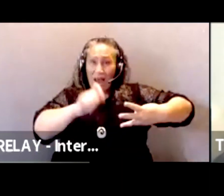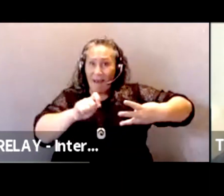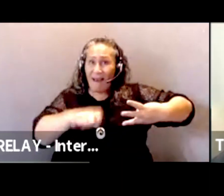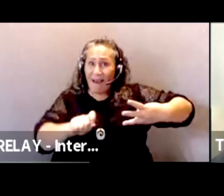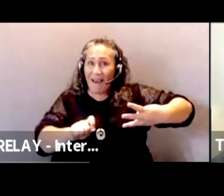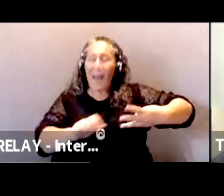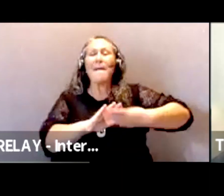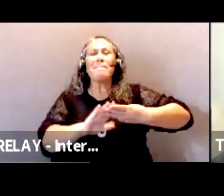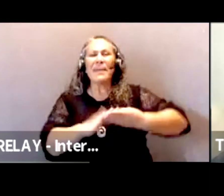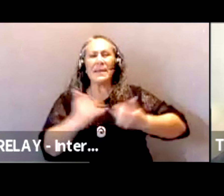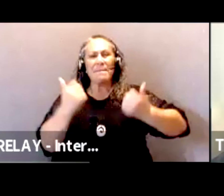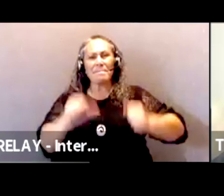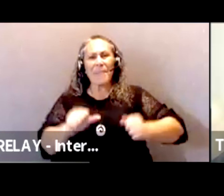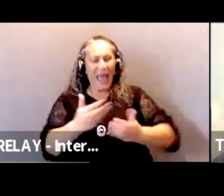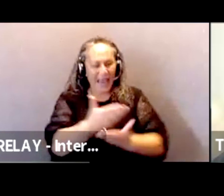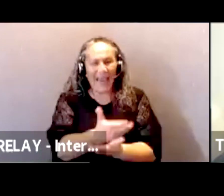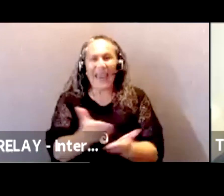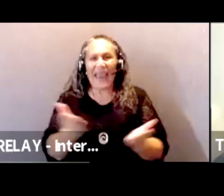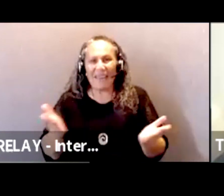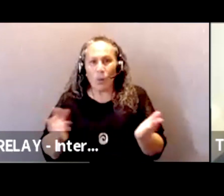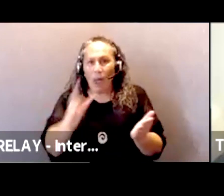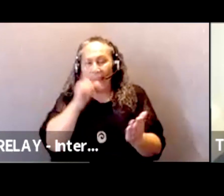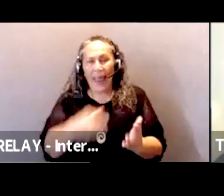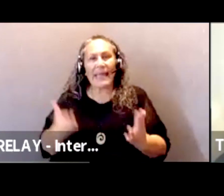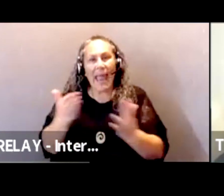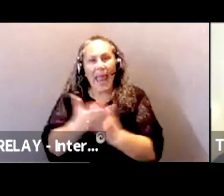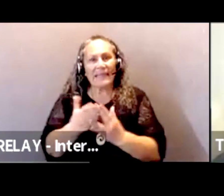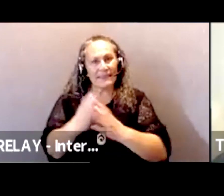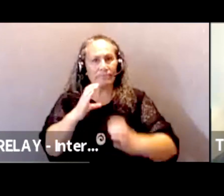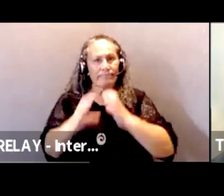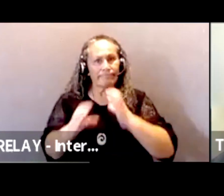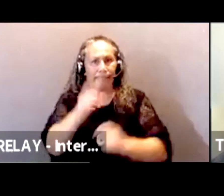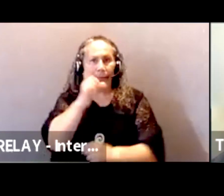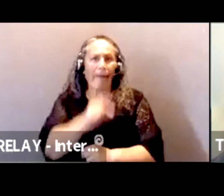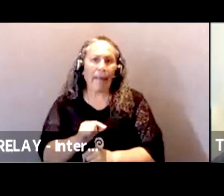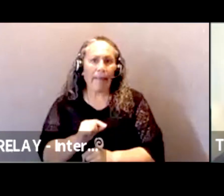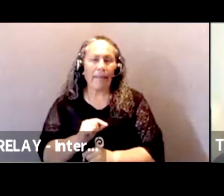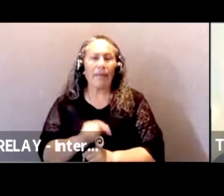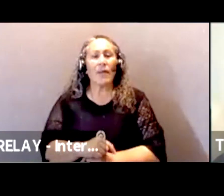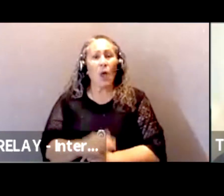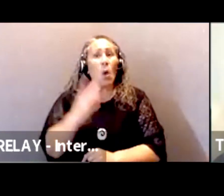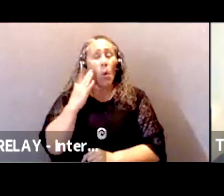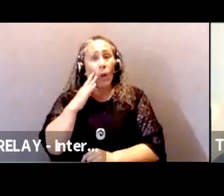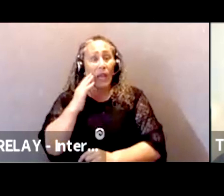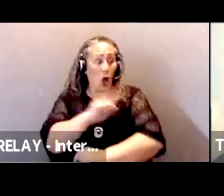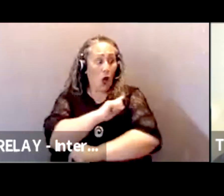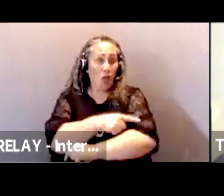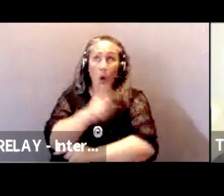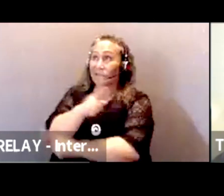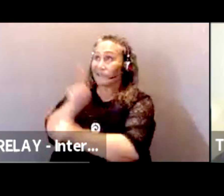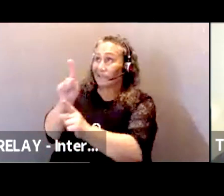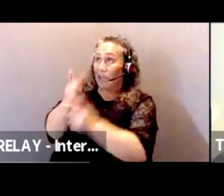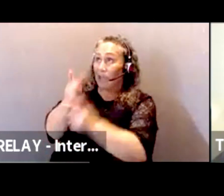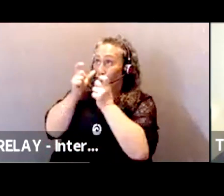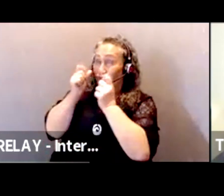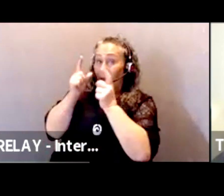then everyone can access the communications. And the sooner that authorities realise that,